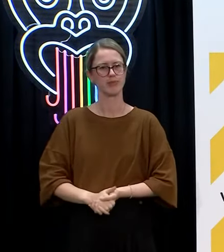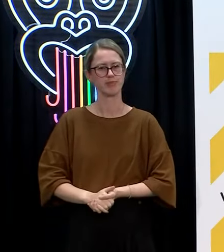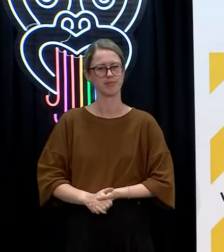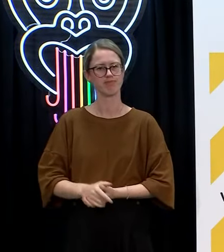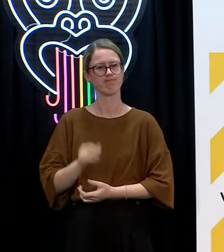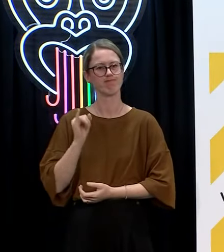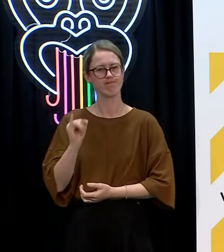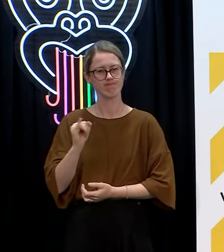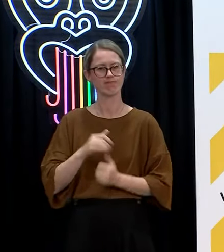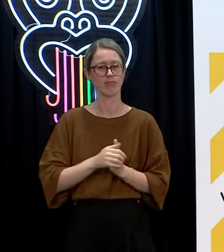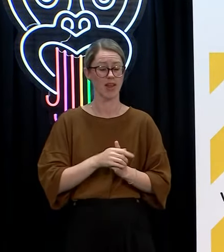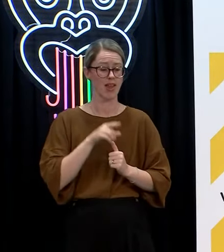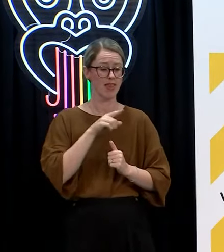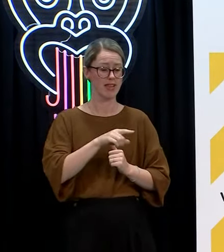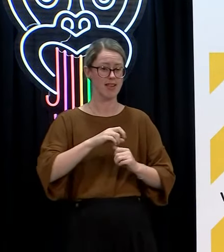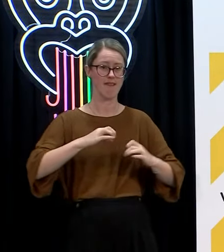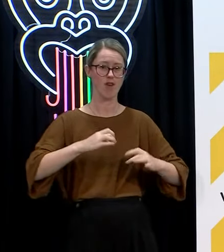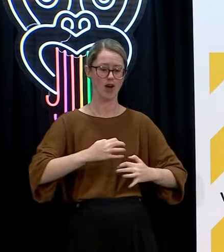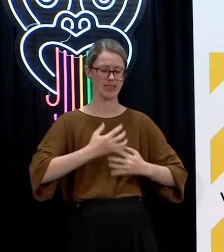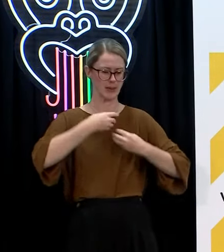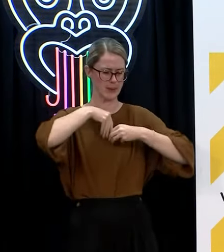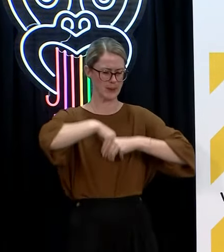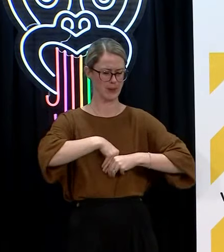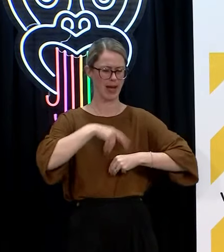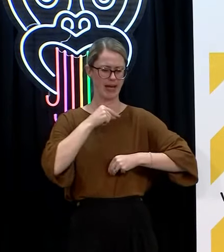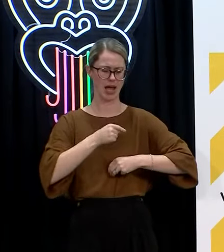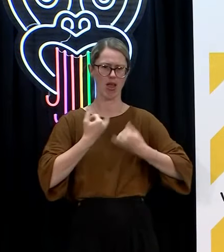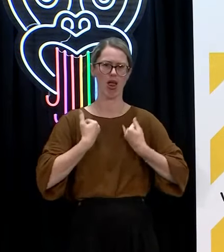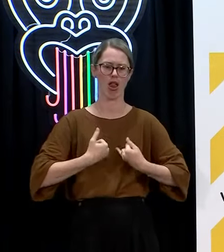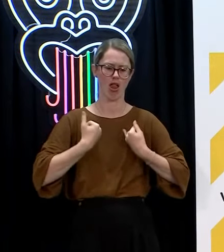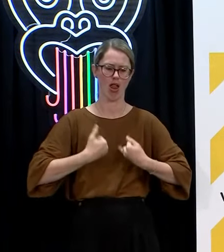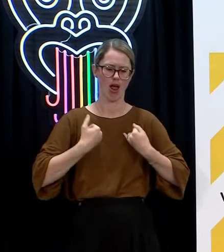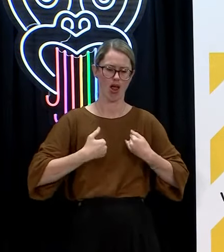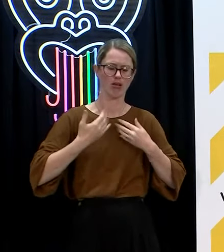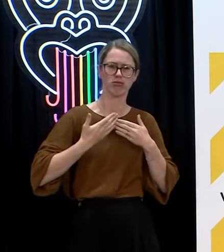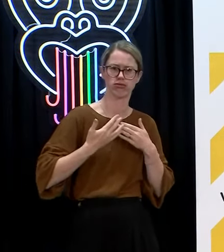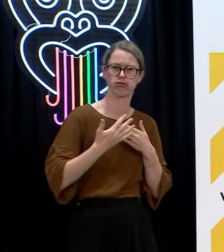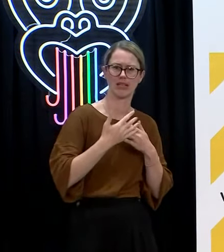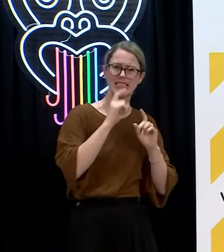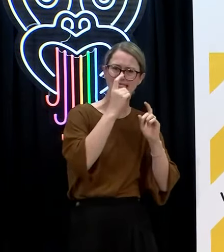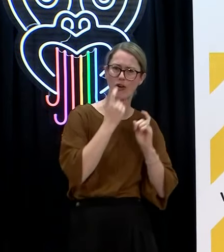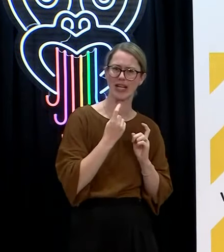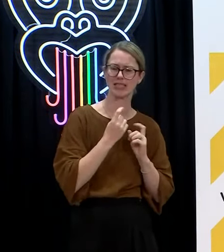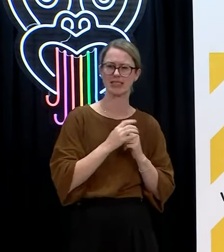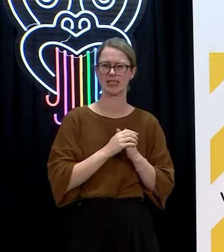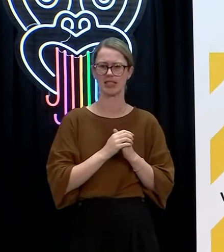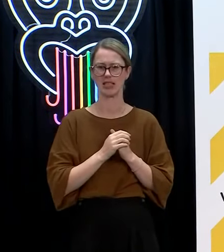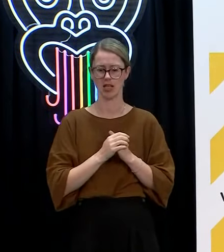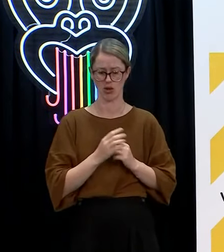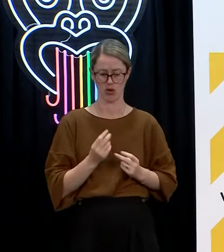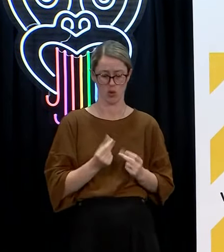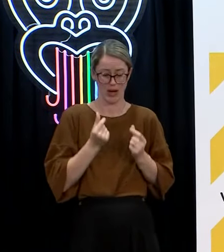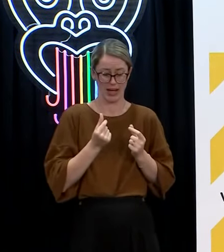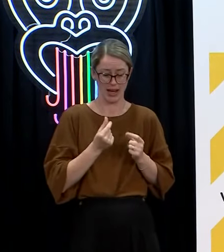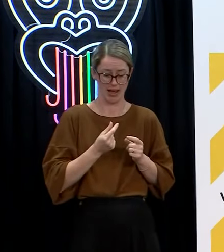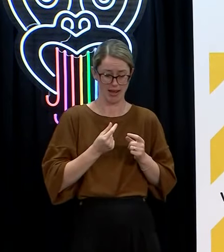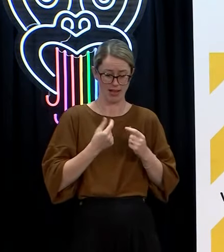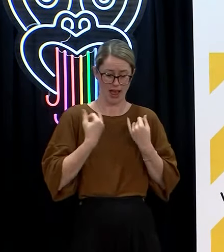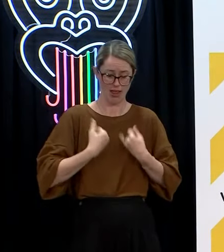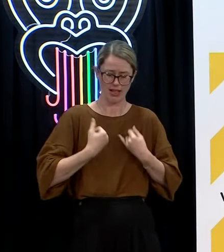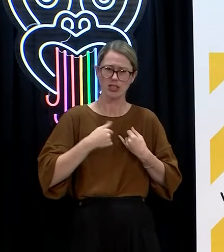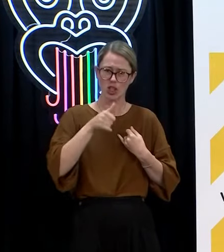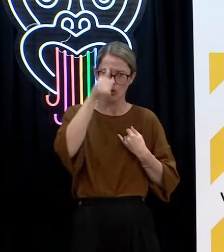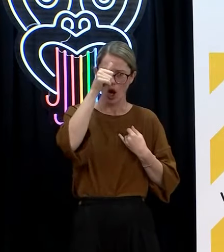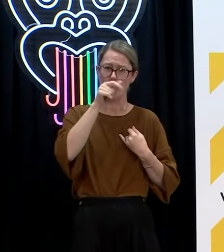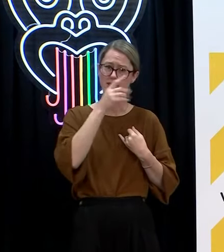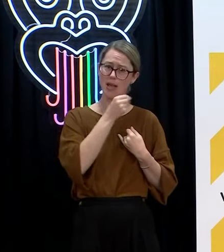is an infectious virus that can cause serious and ongoing health problems, not just the acute infectious illness, but, as you